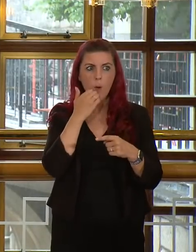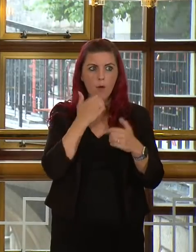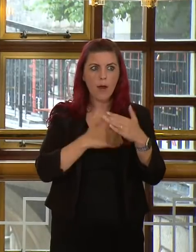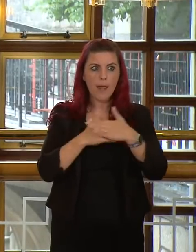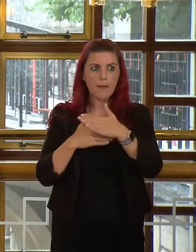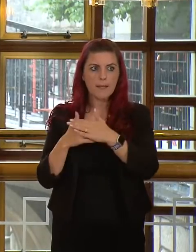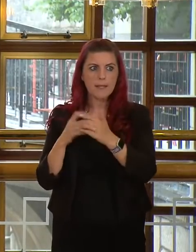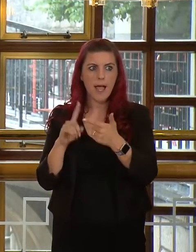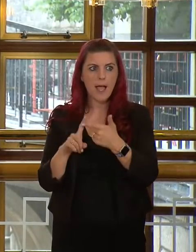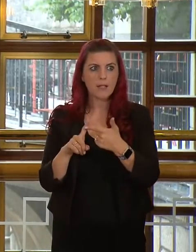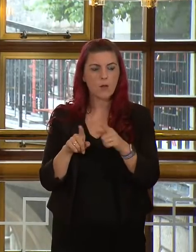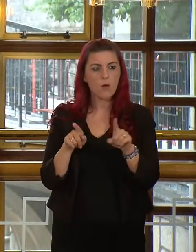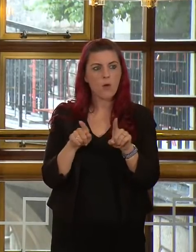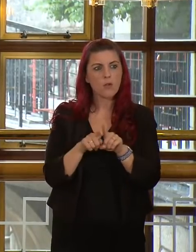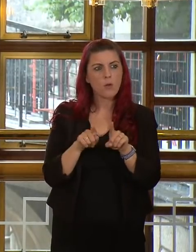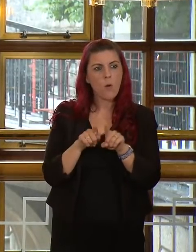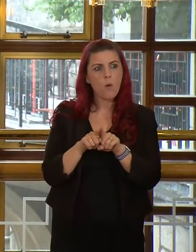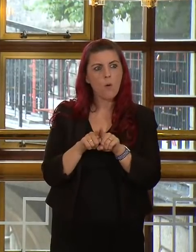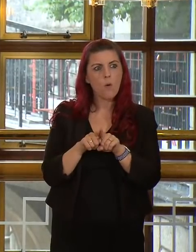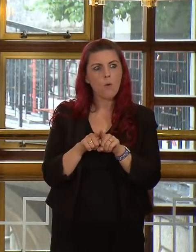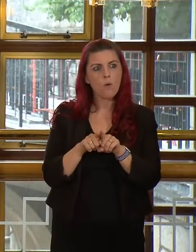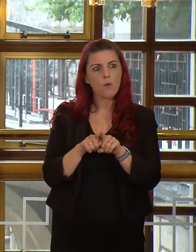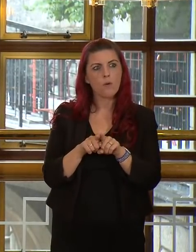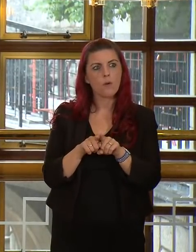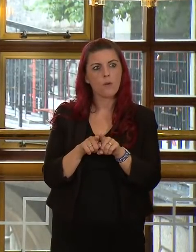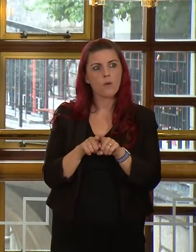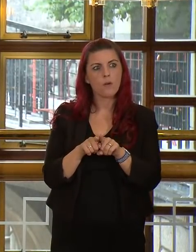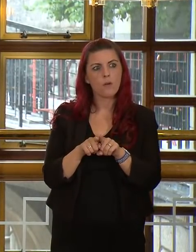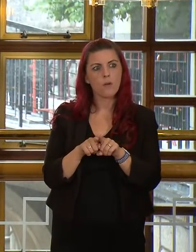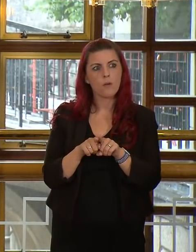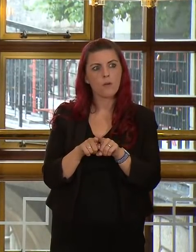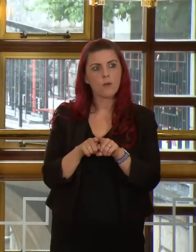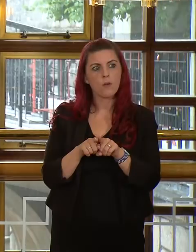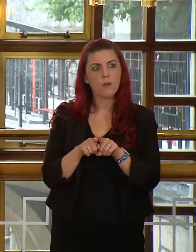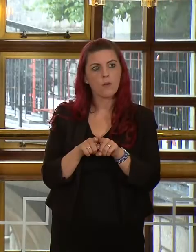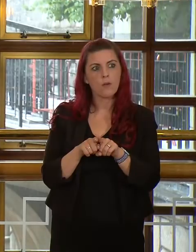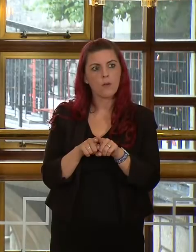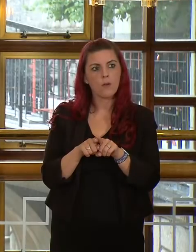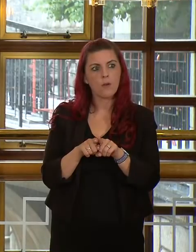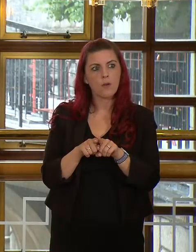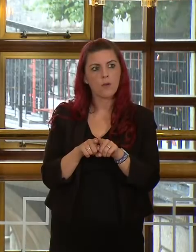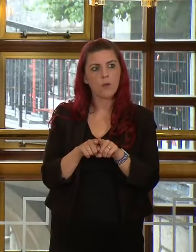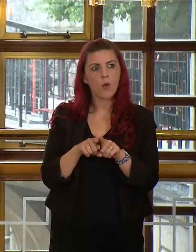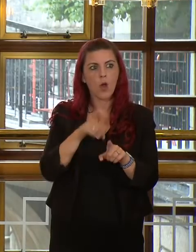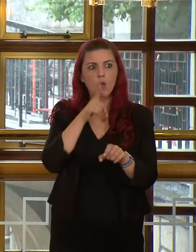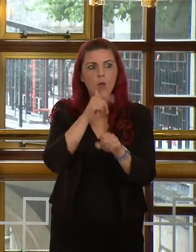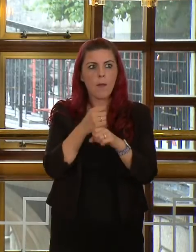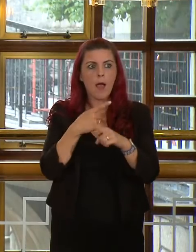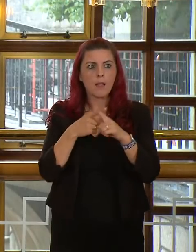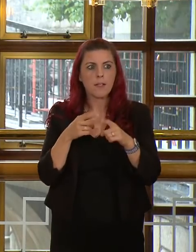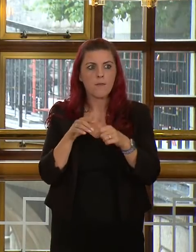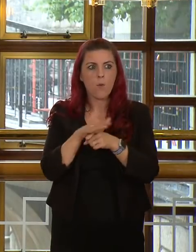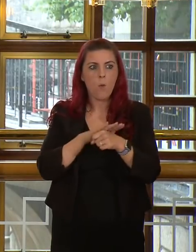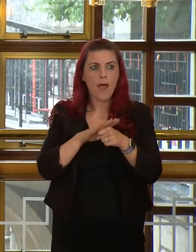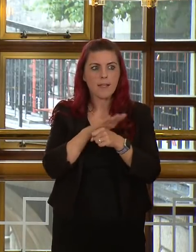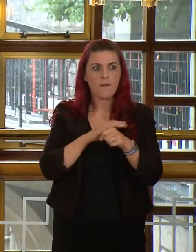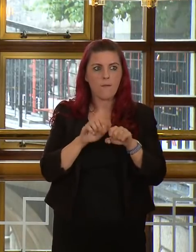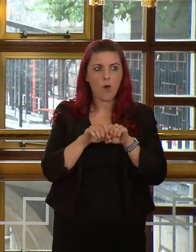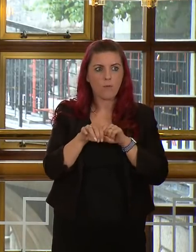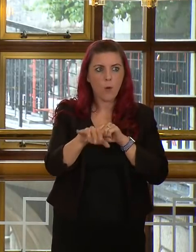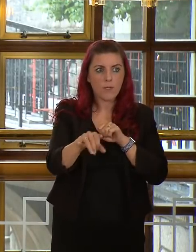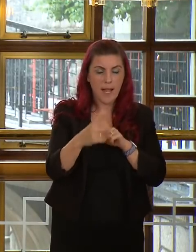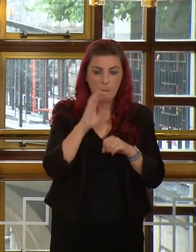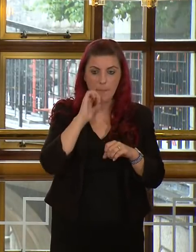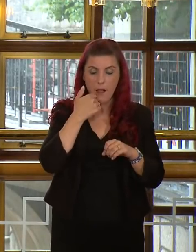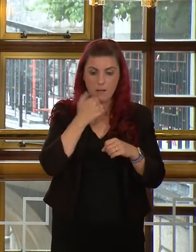feels like a milestone, is that solely because of political events this evening and the way they look to be unfolding, rather than